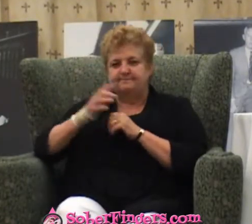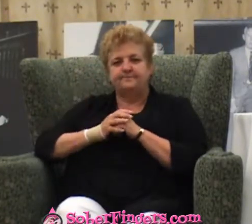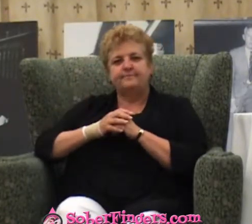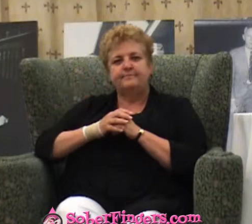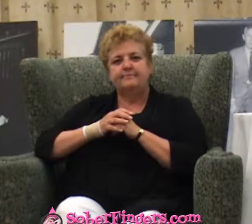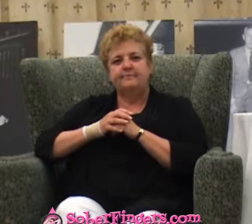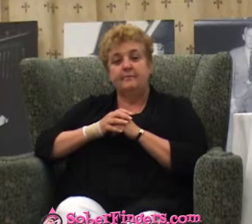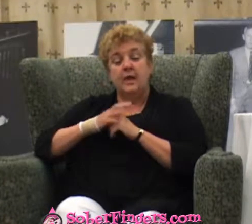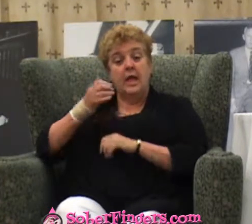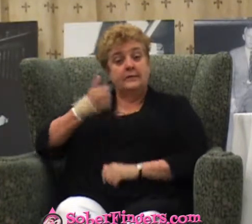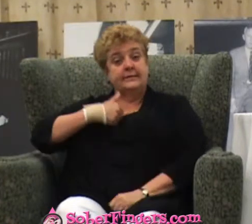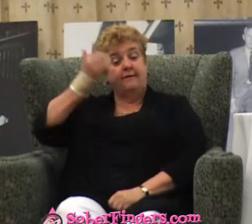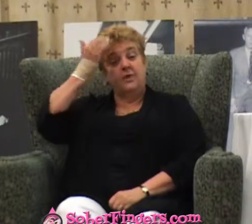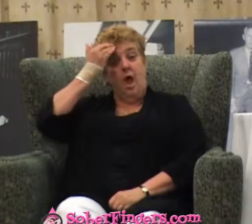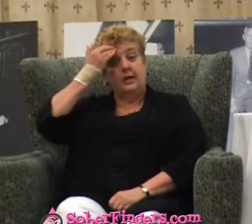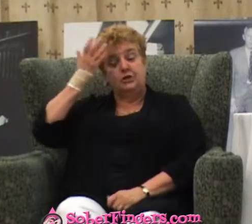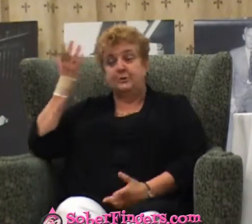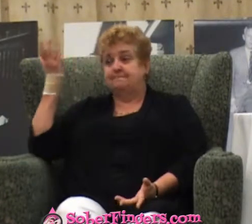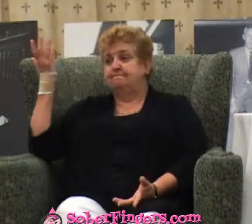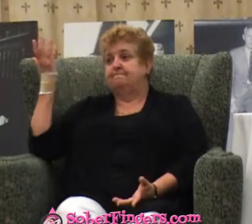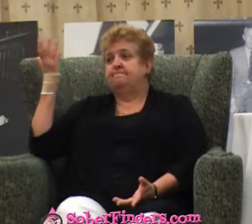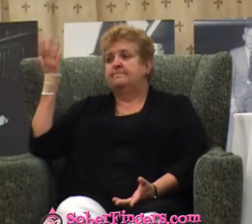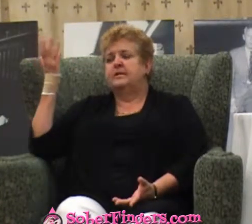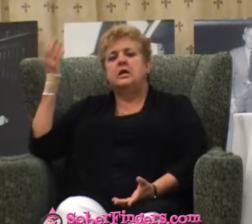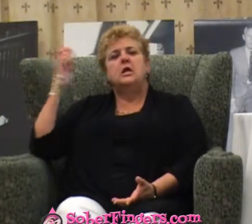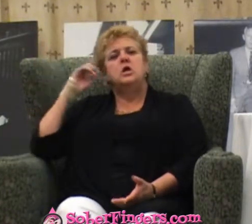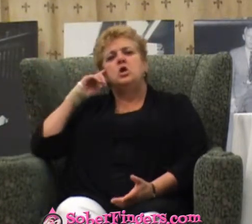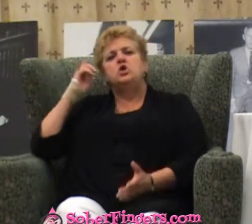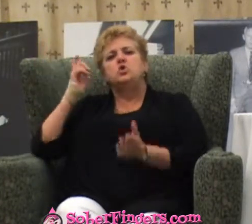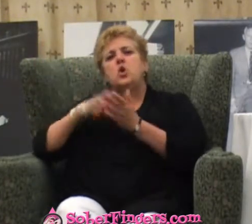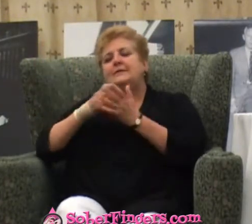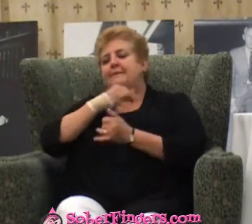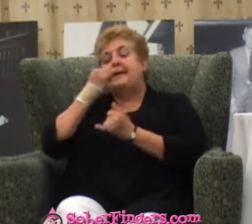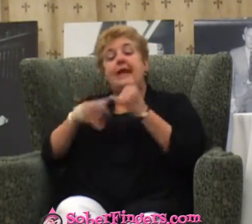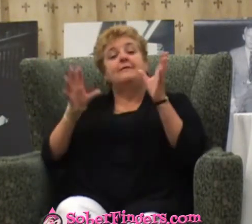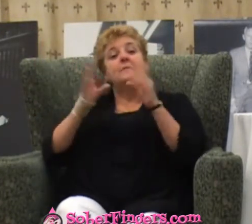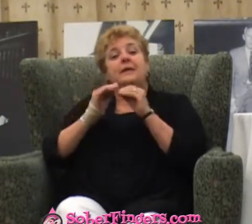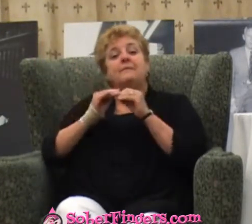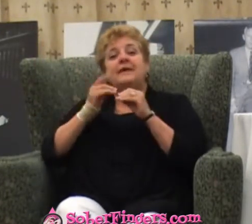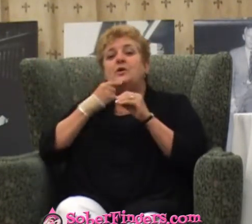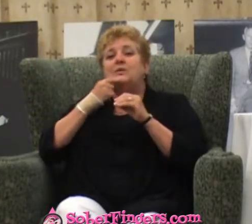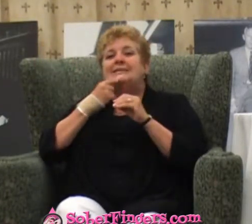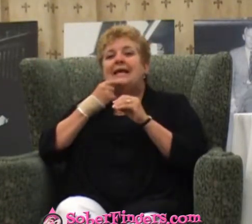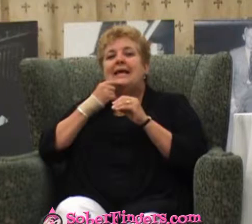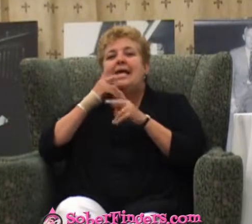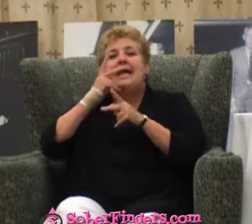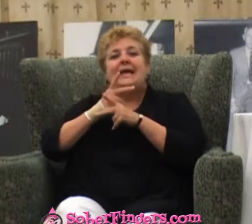Self-knowledge. You notice at the end of these meetings, they don't say, keep coming back. It works if you know it.